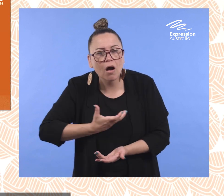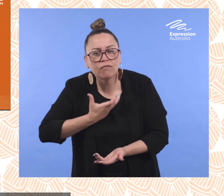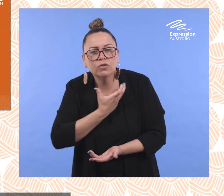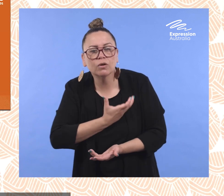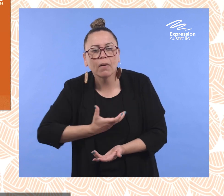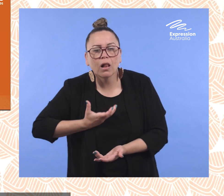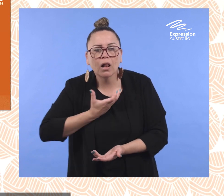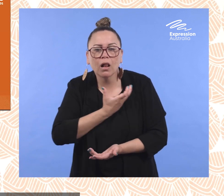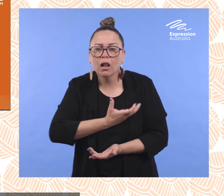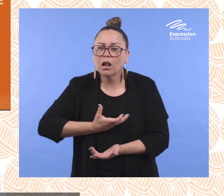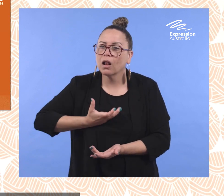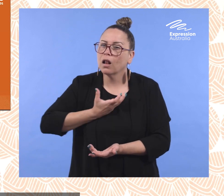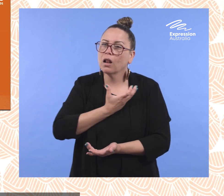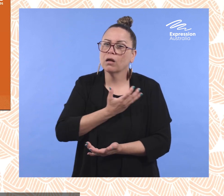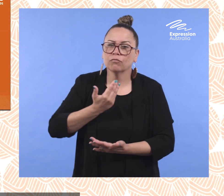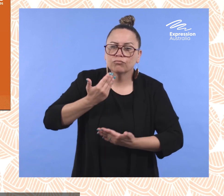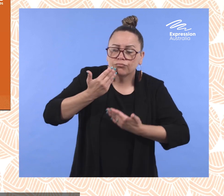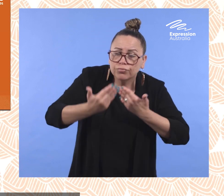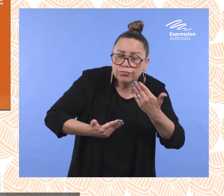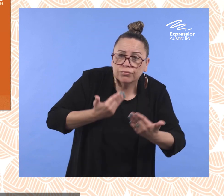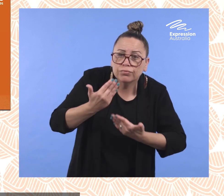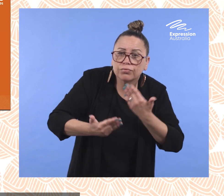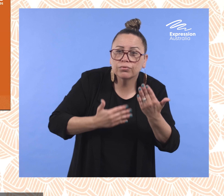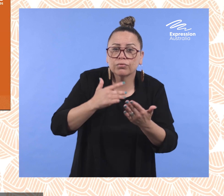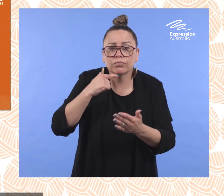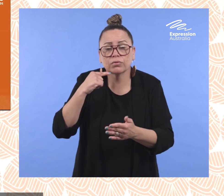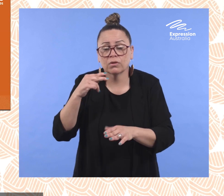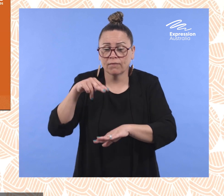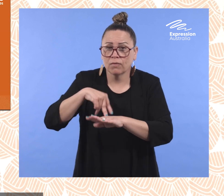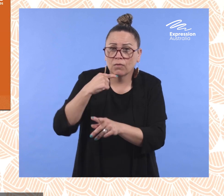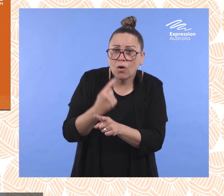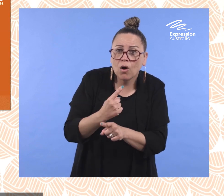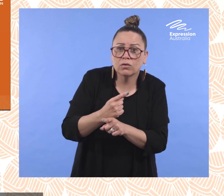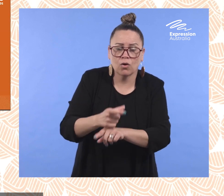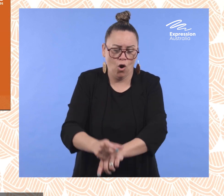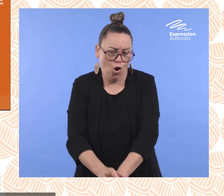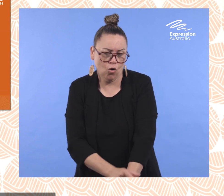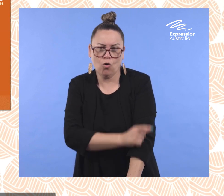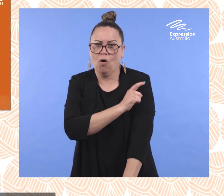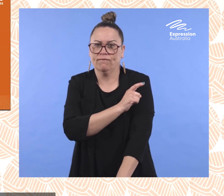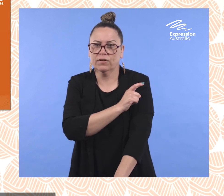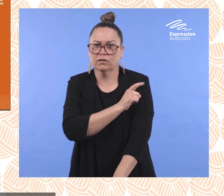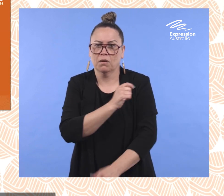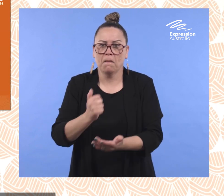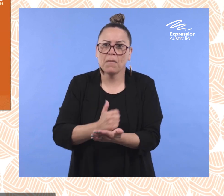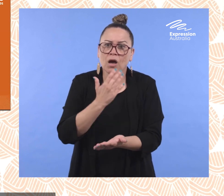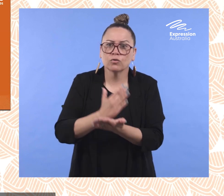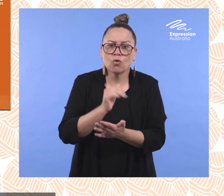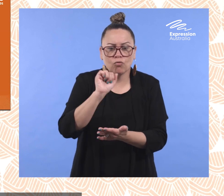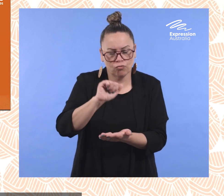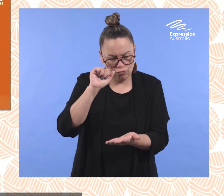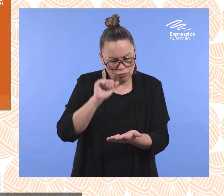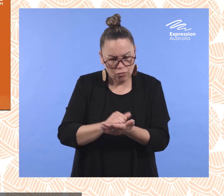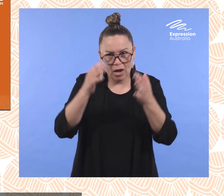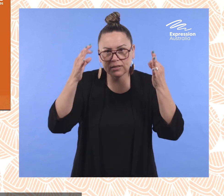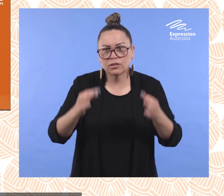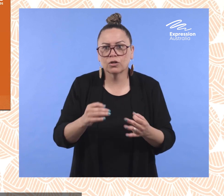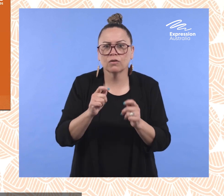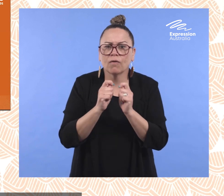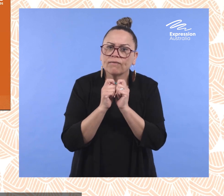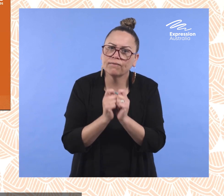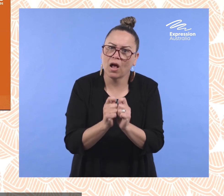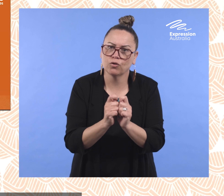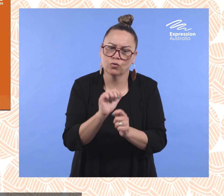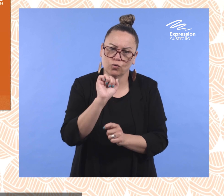And talking about the voice, and to increase your confidence in your decision. Yep. A decision that aligns with your values